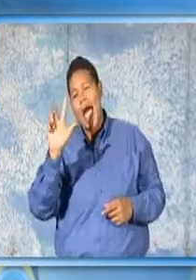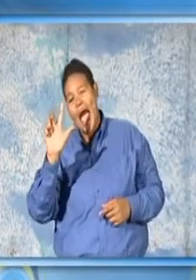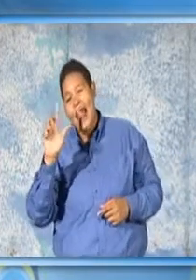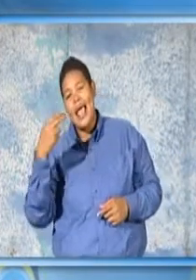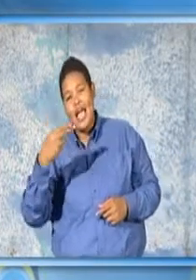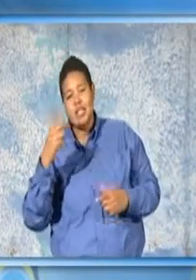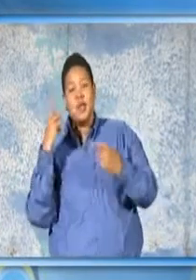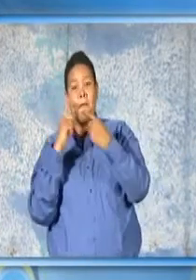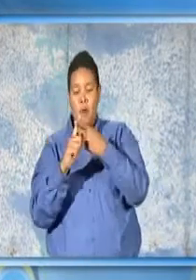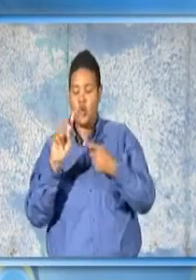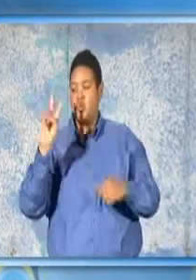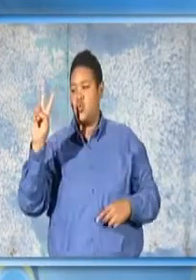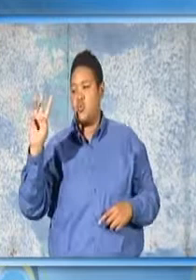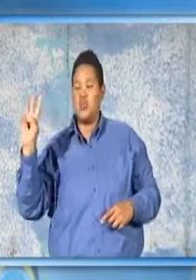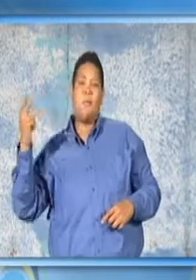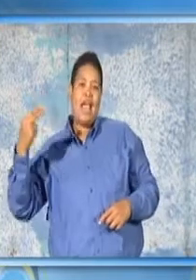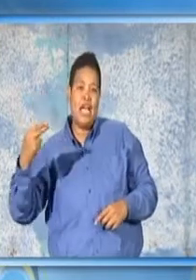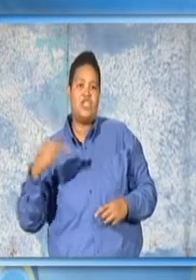2WH.